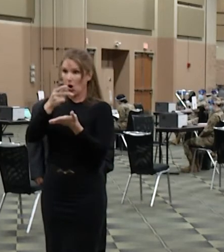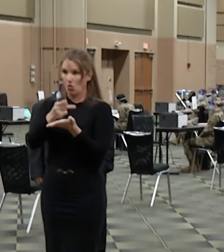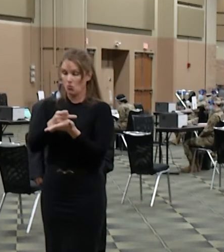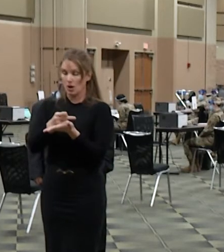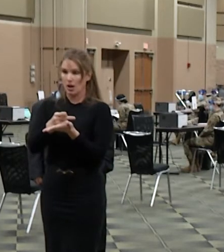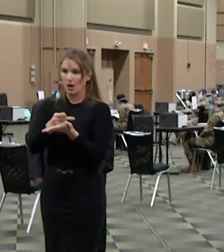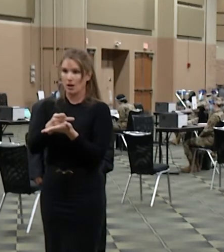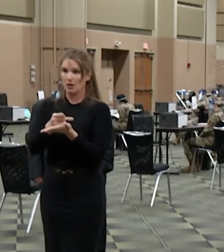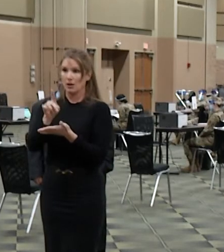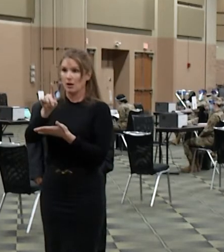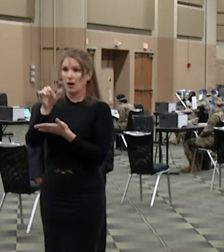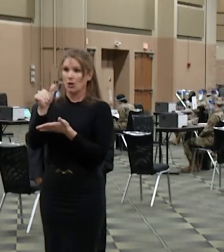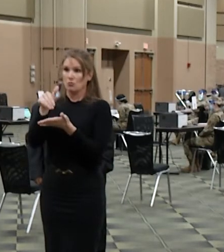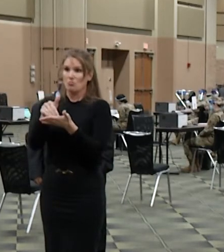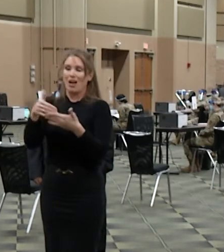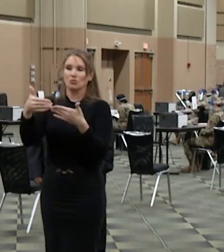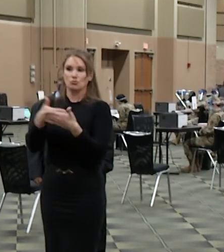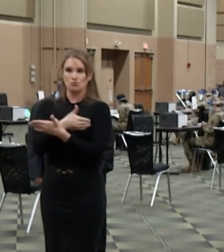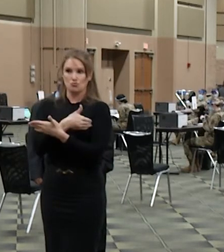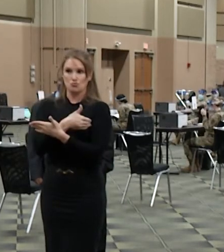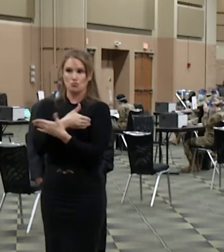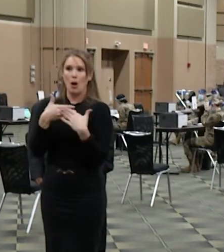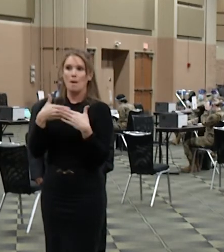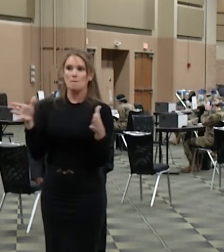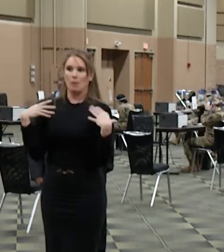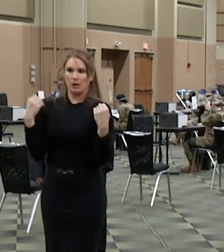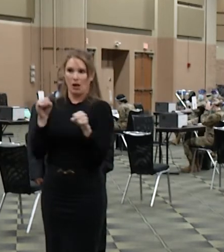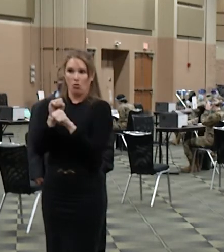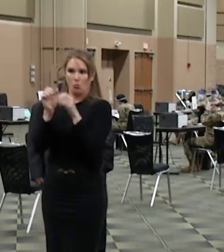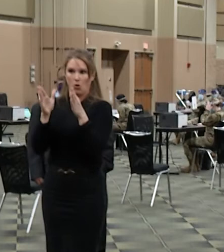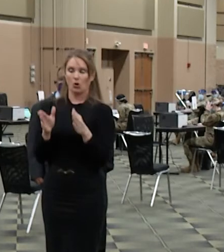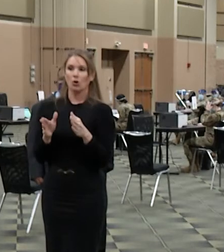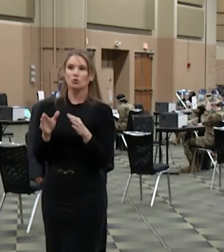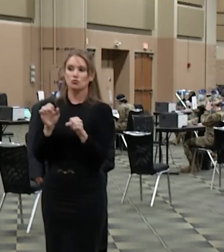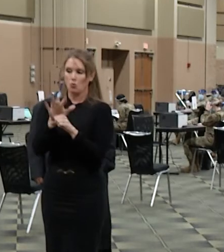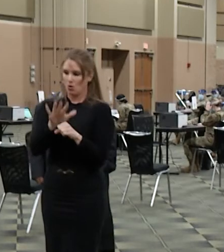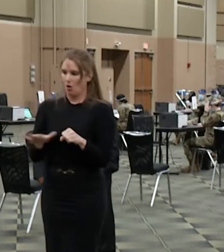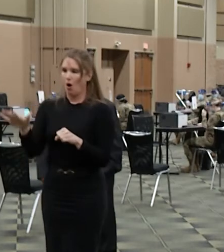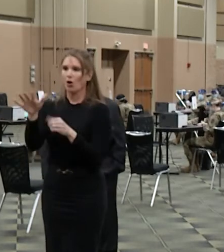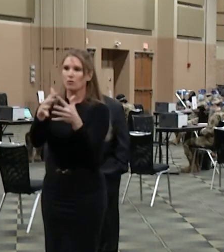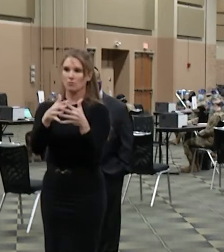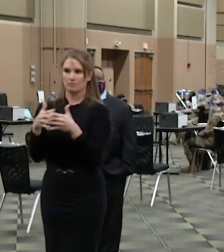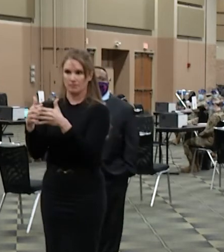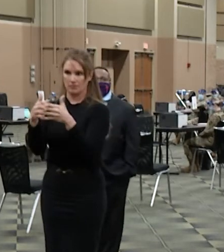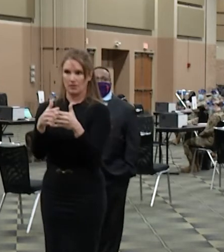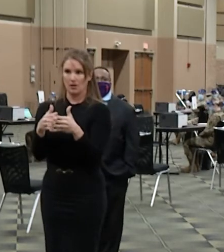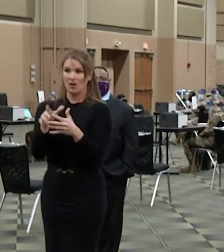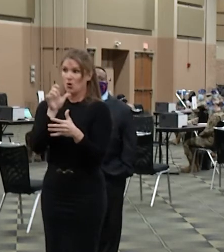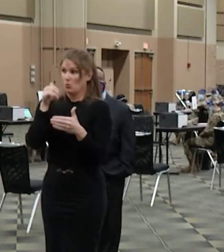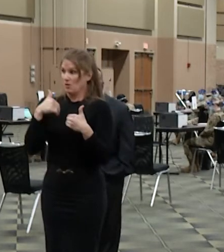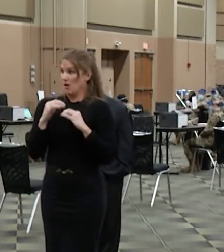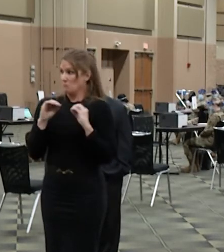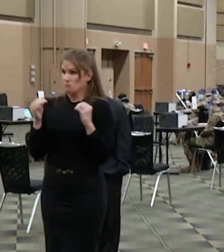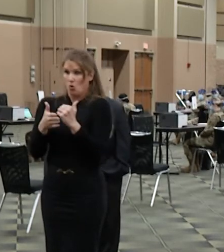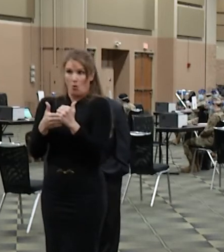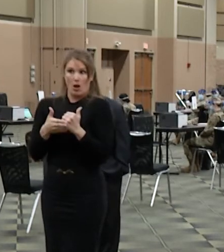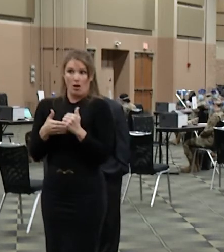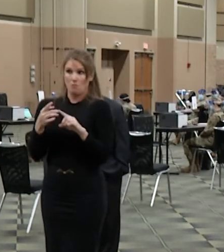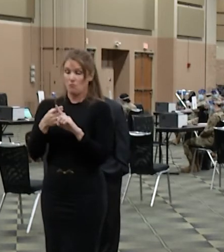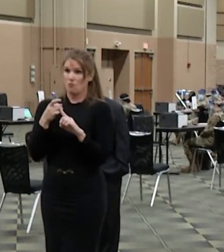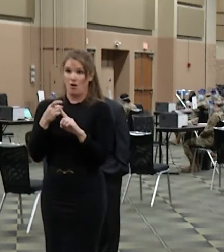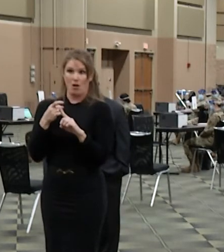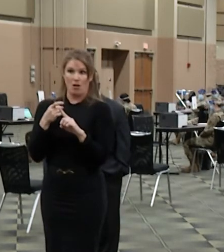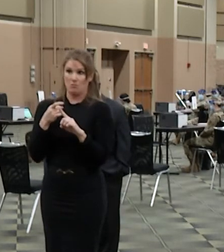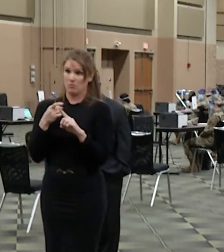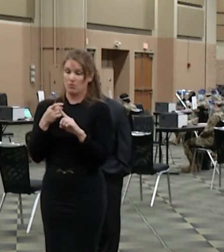authorized 100,000 new public health workers to work all across the United States. We haven't had any of that help from